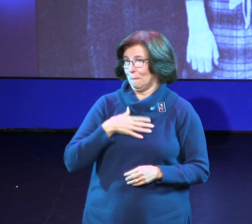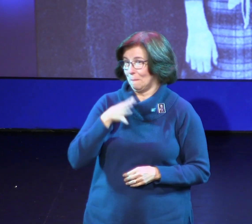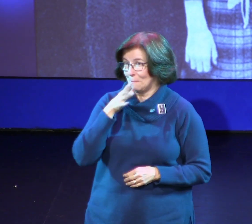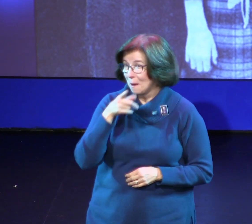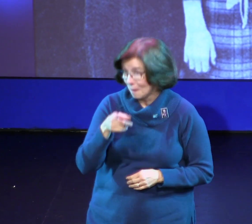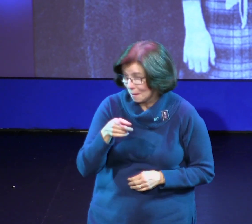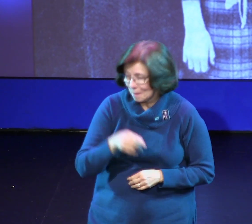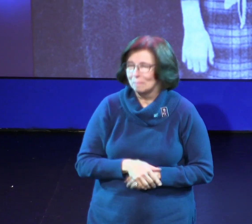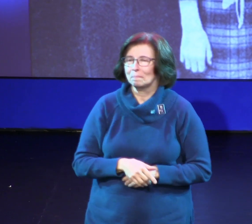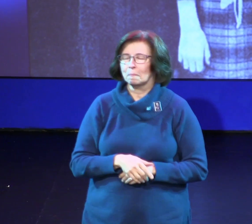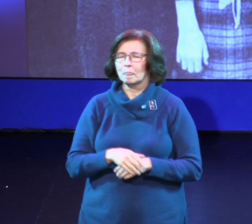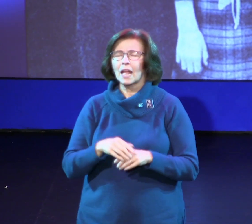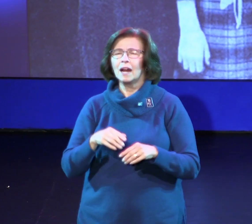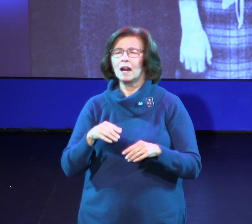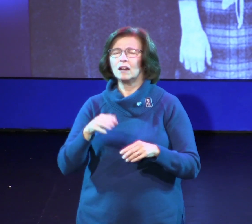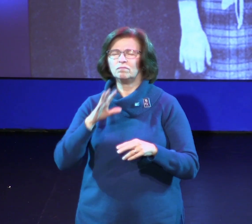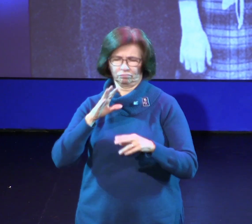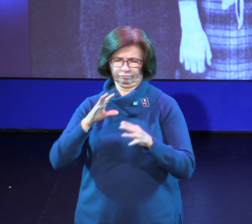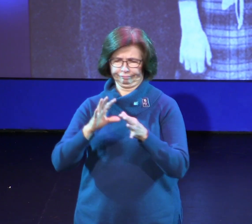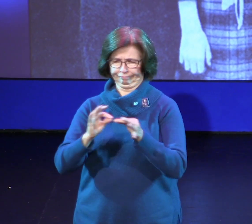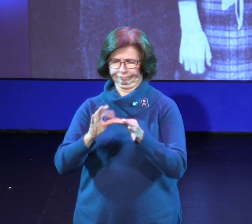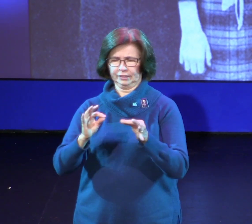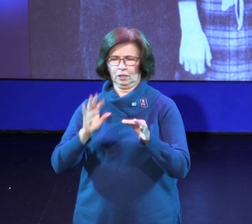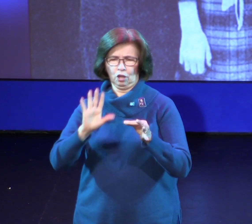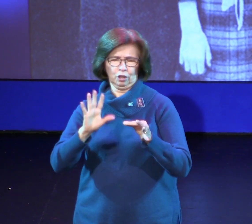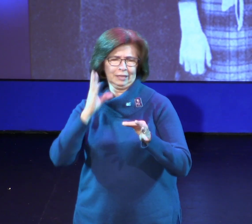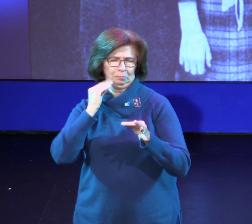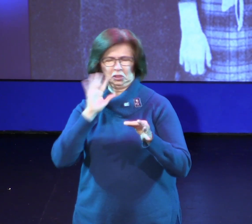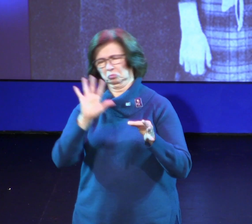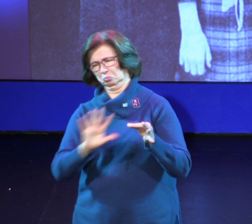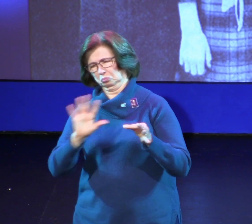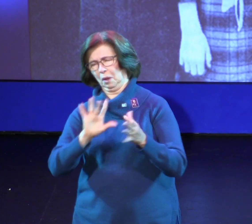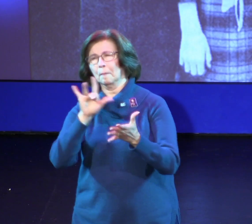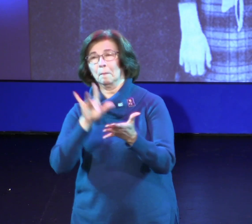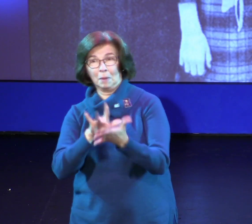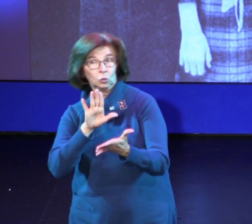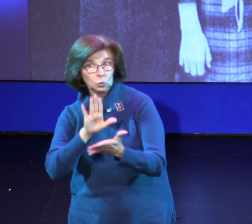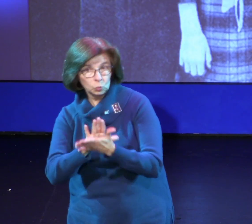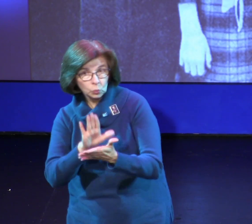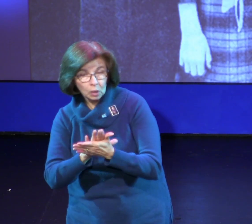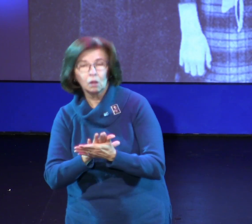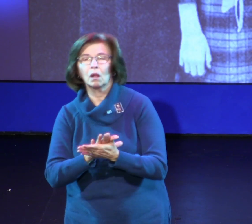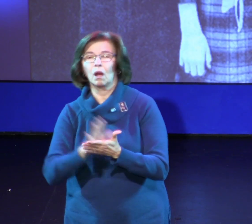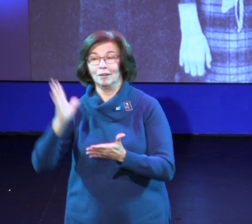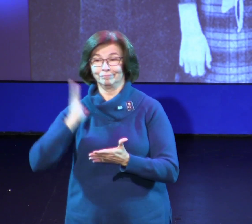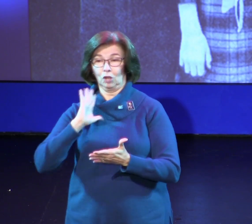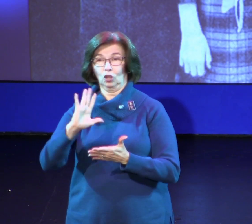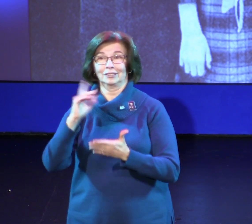seeing them share experiences that they had when they were young. One story particularly that my mother had stood out